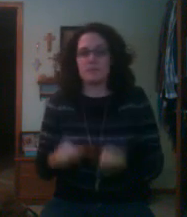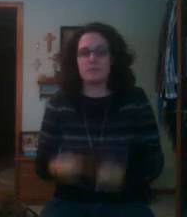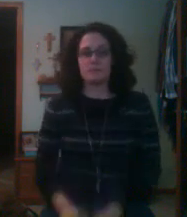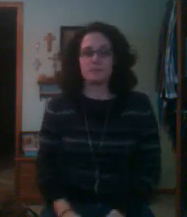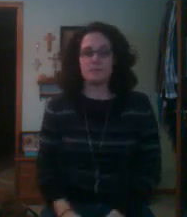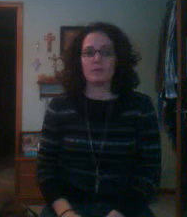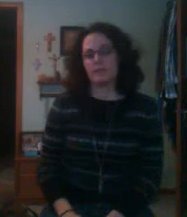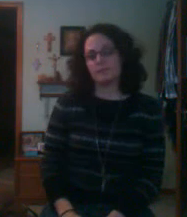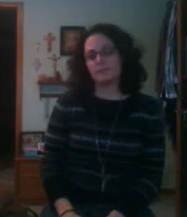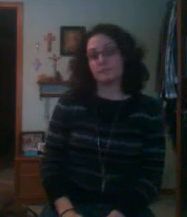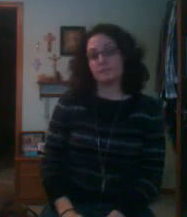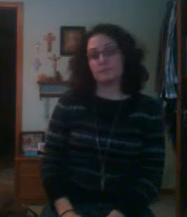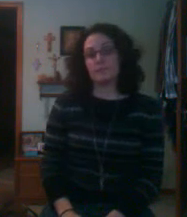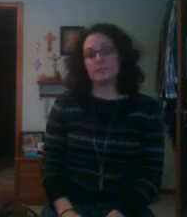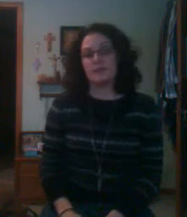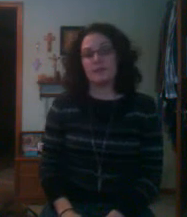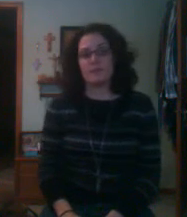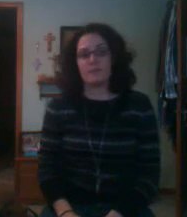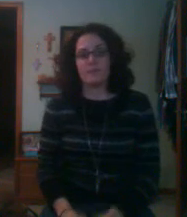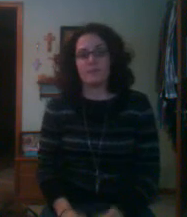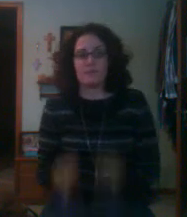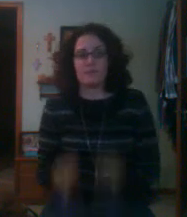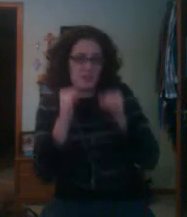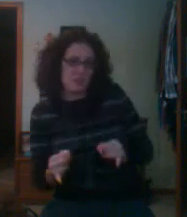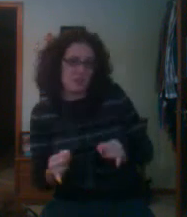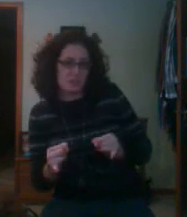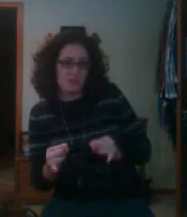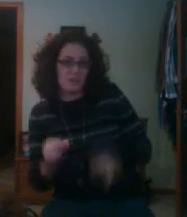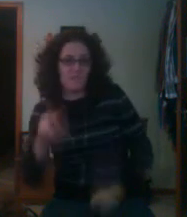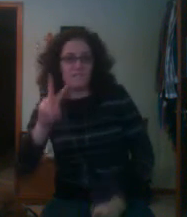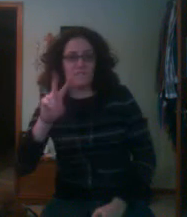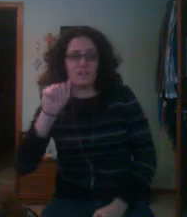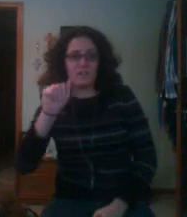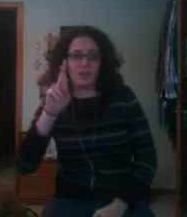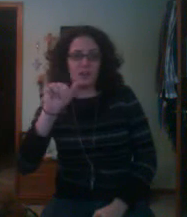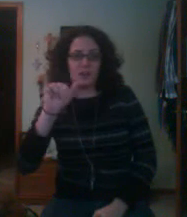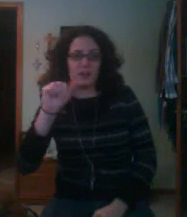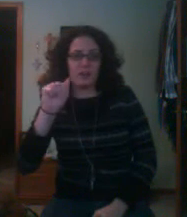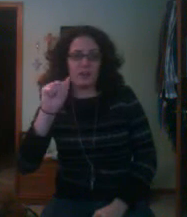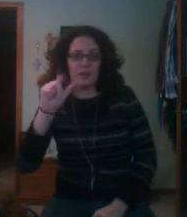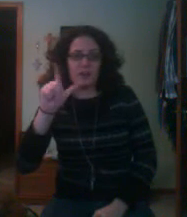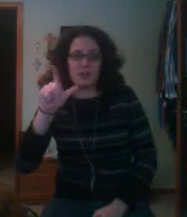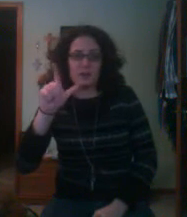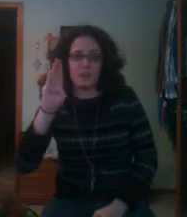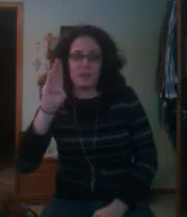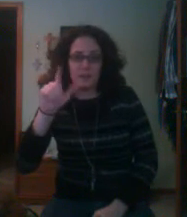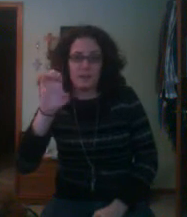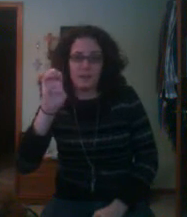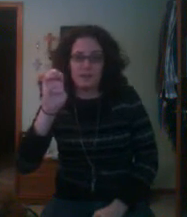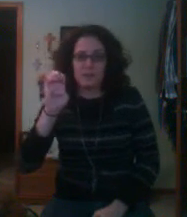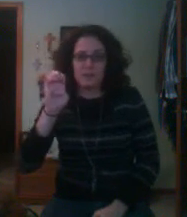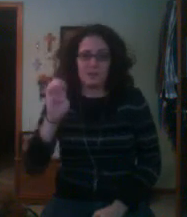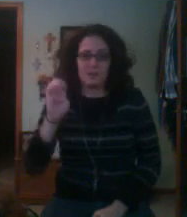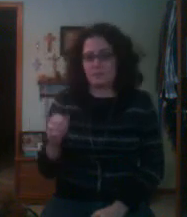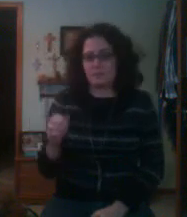Okay, you need to be able to figure out what your independent variable is. Your independent variable is the variable that's manipulated. It's